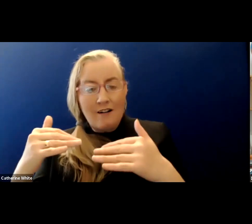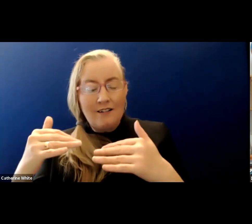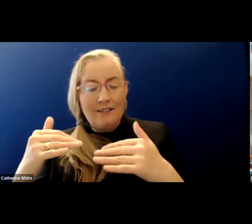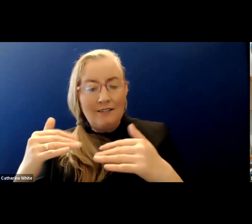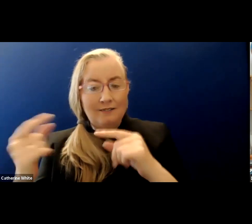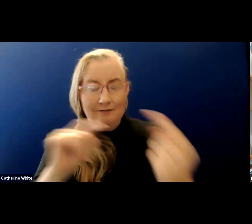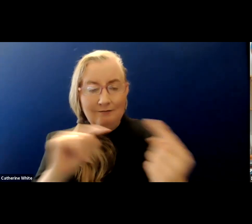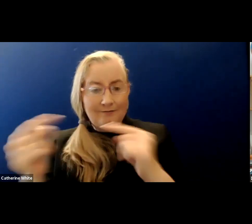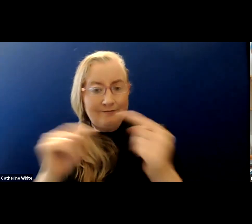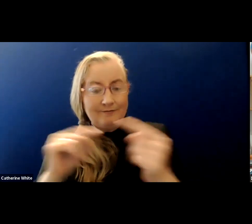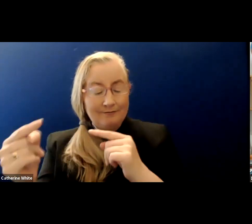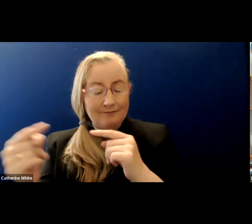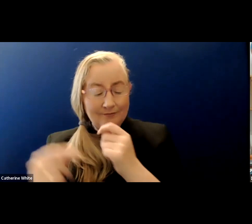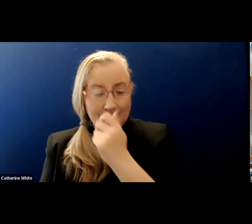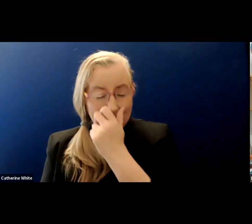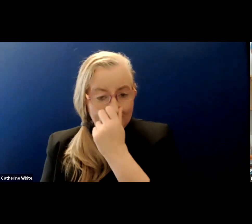prosecution